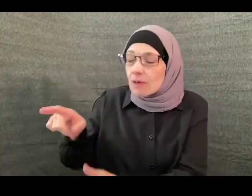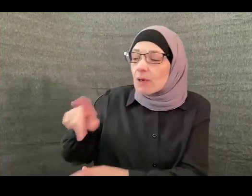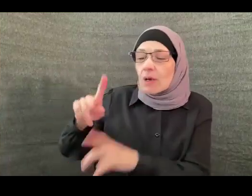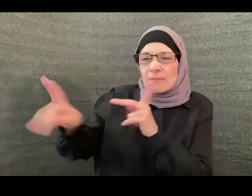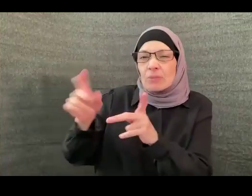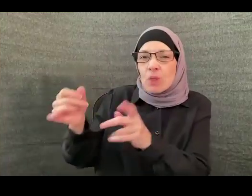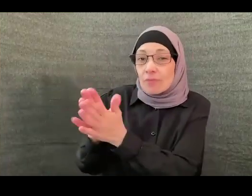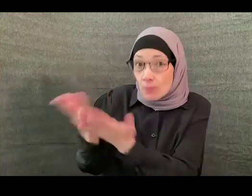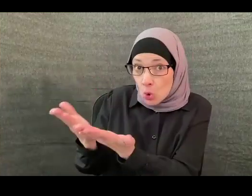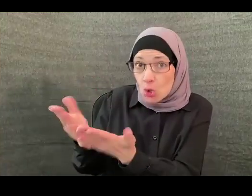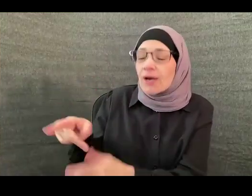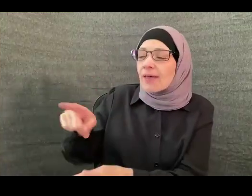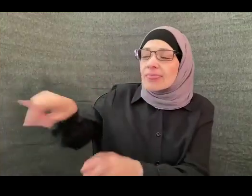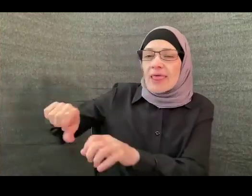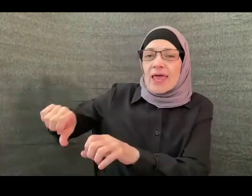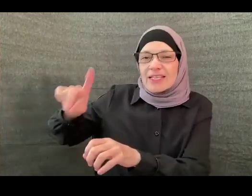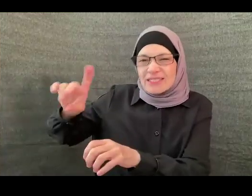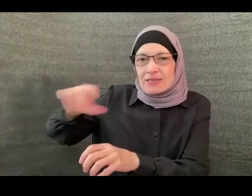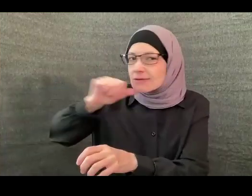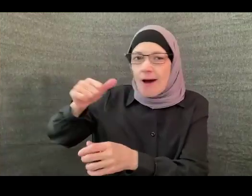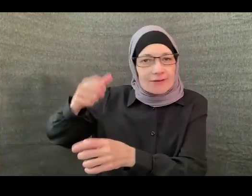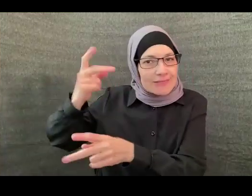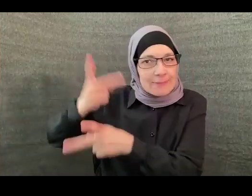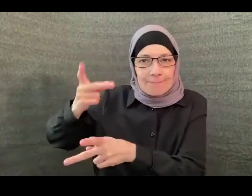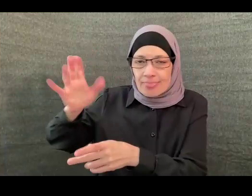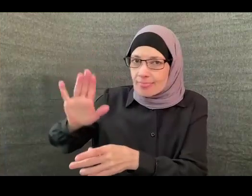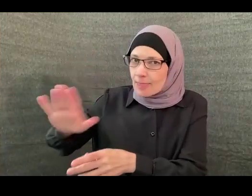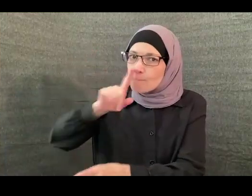violated their covenant with Prophet Muhammad.